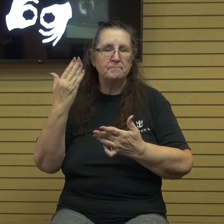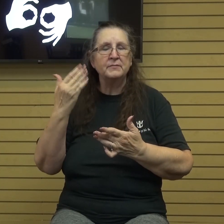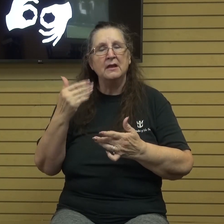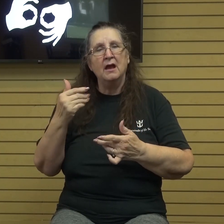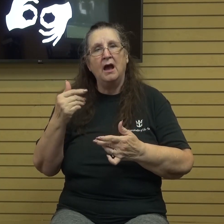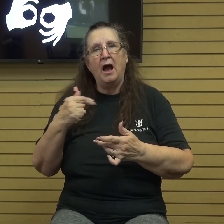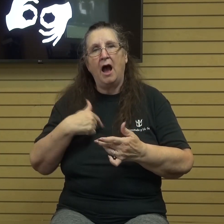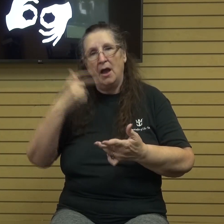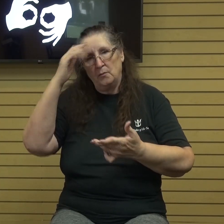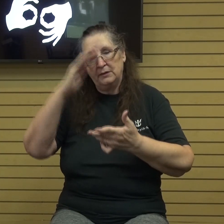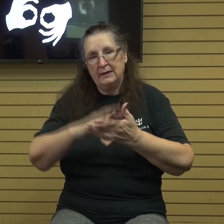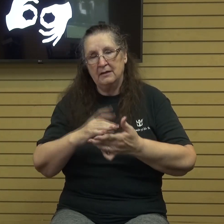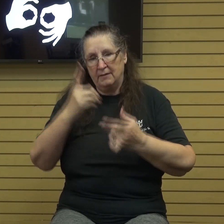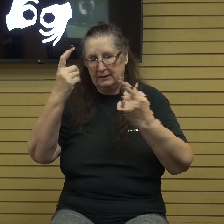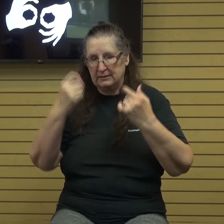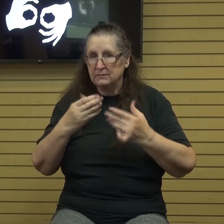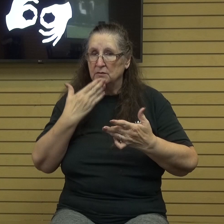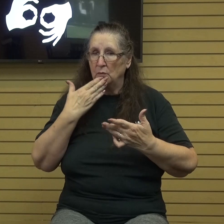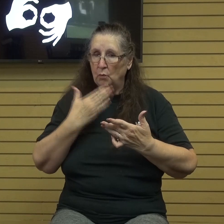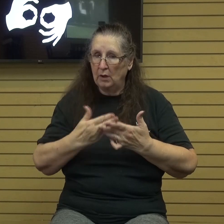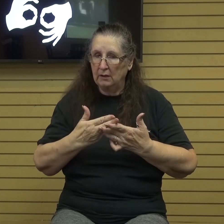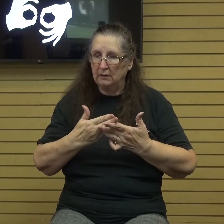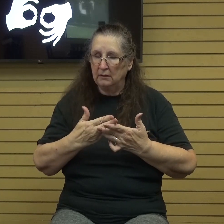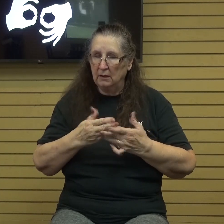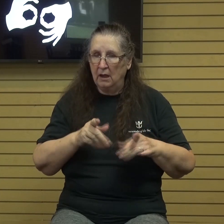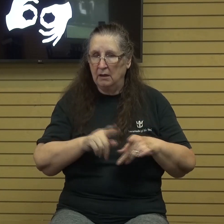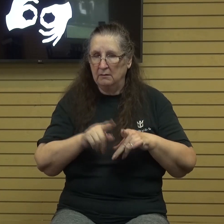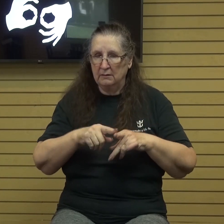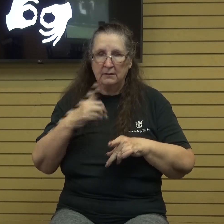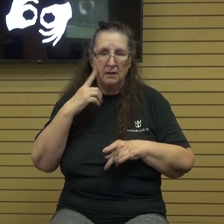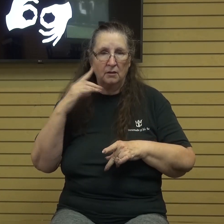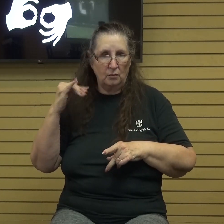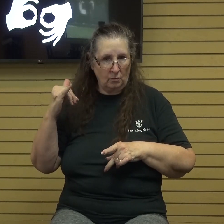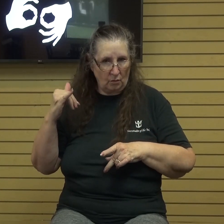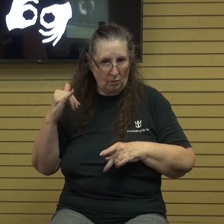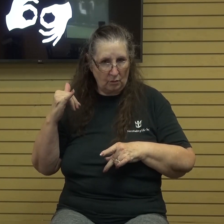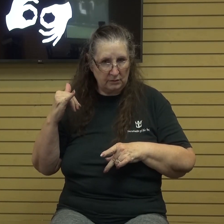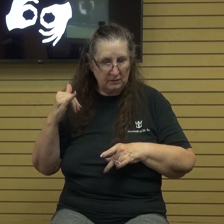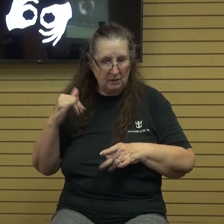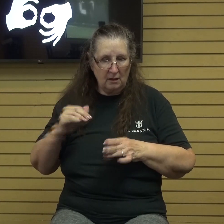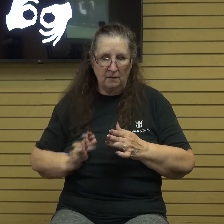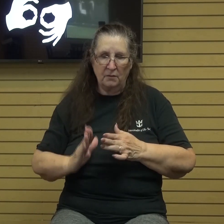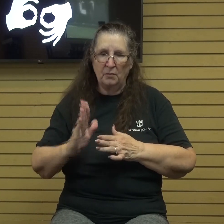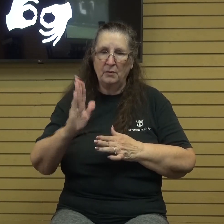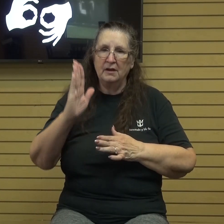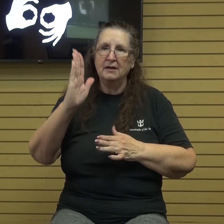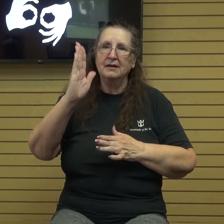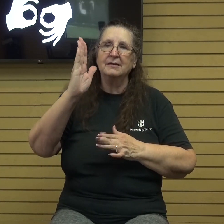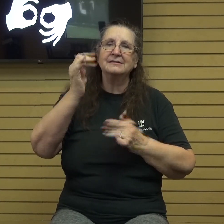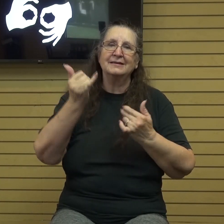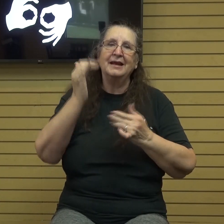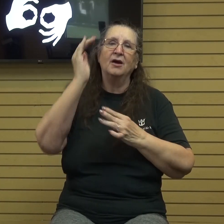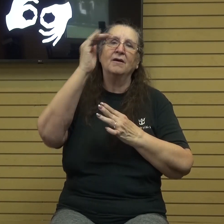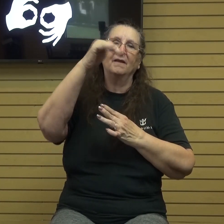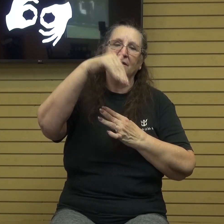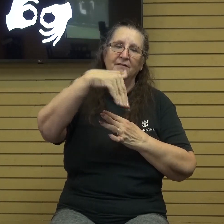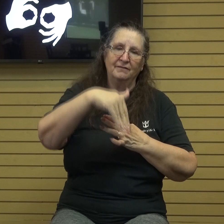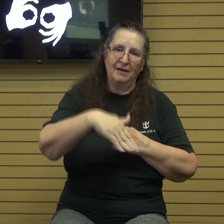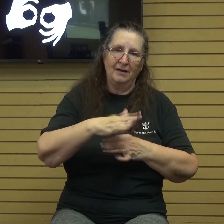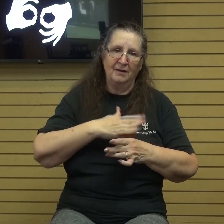I believe I tested well and I came forth as gold. And so it's kind of the rise and the fall of my story.